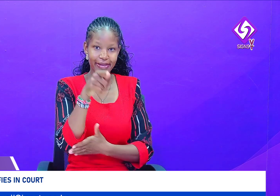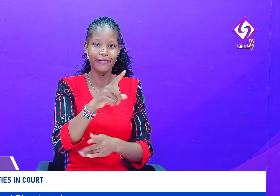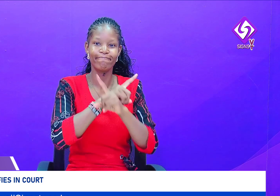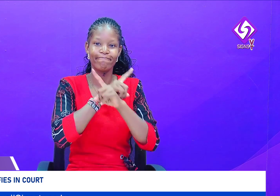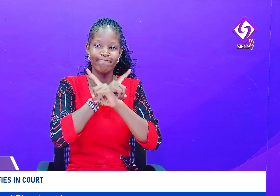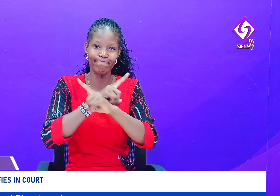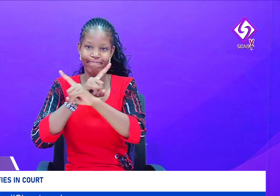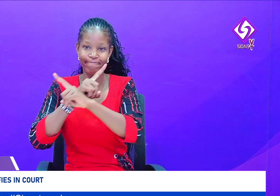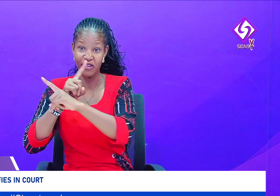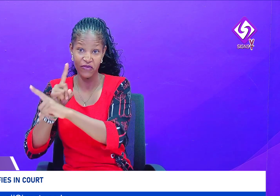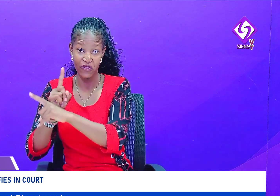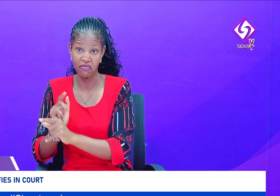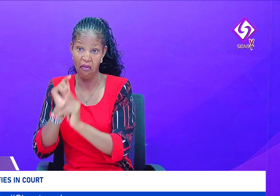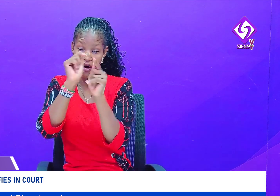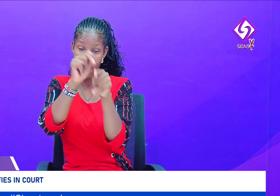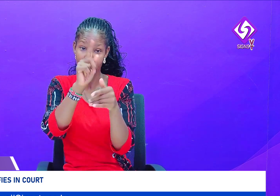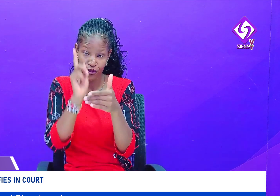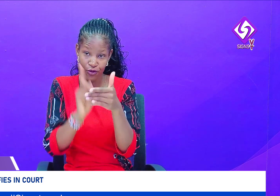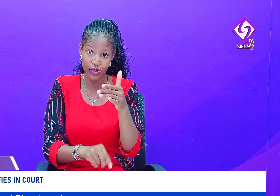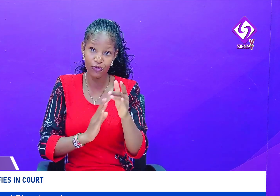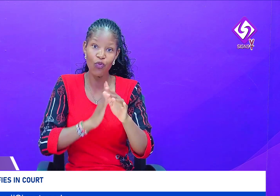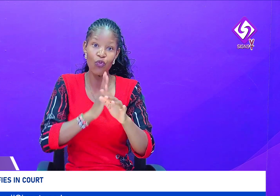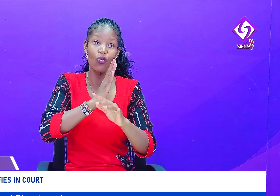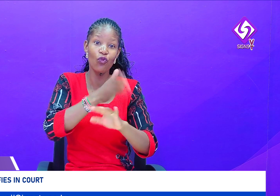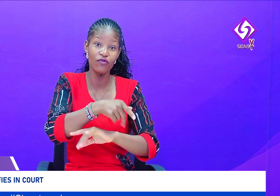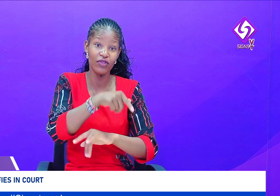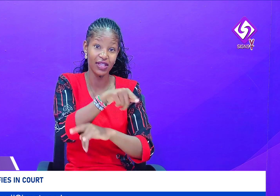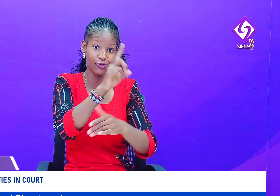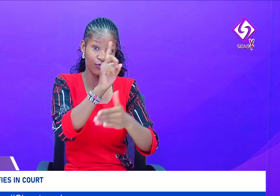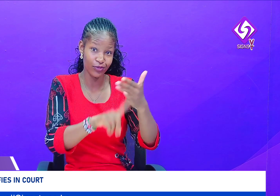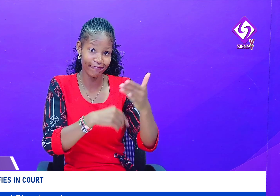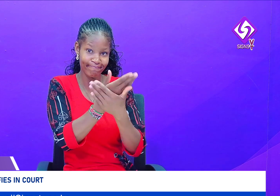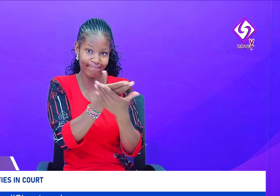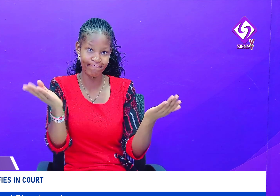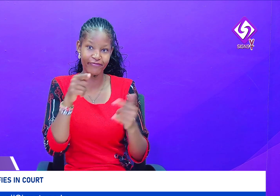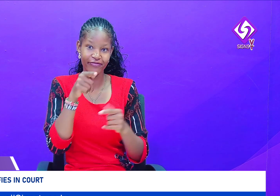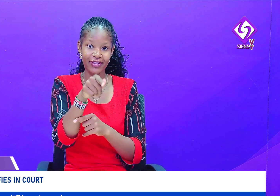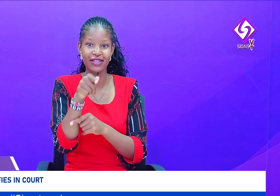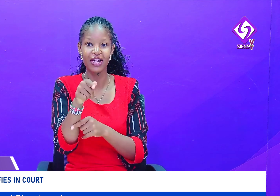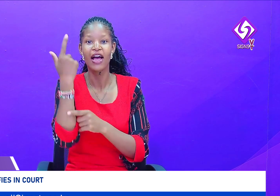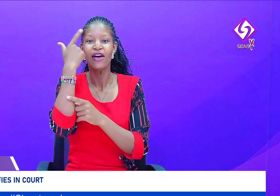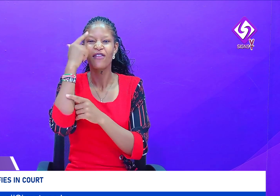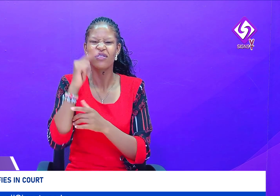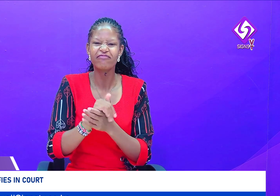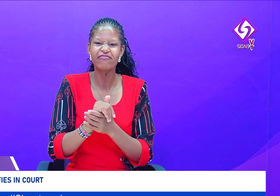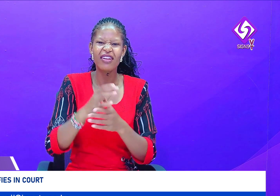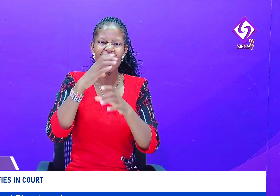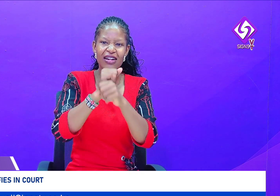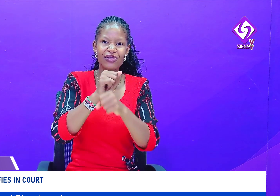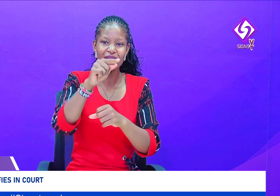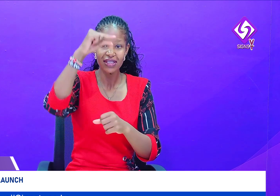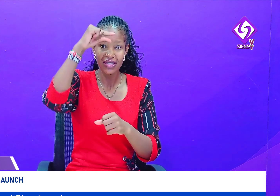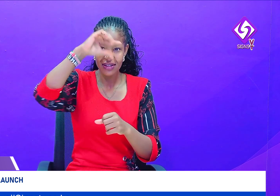Human rights defenders are raising alarms over what they describe as a shrinking civic space in the